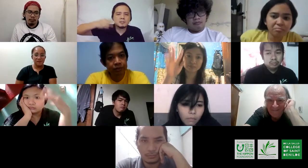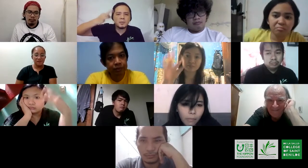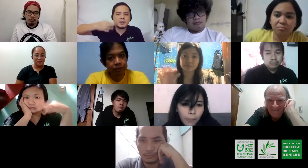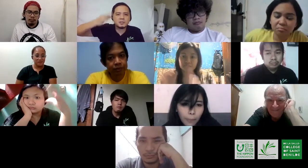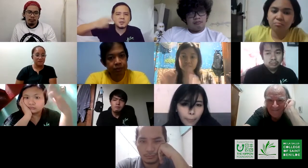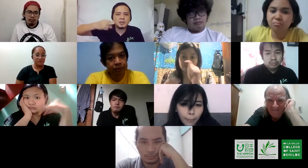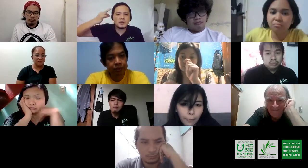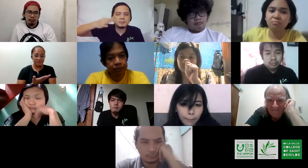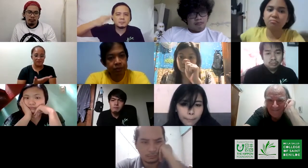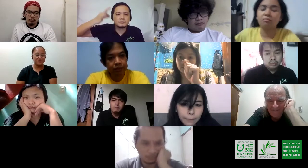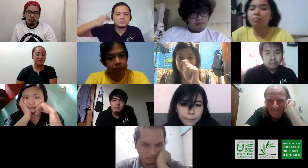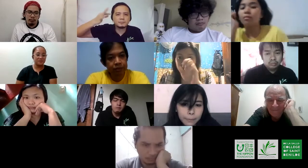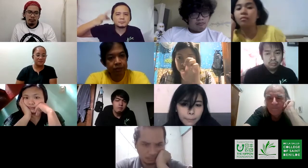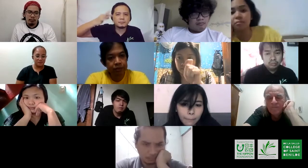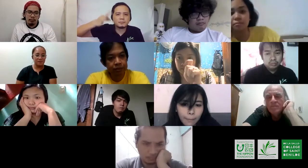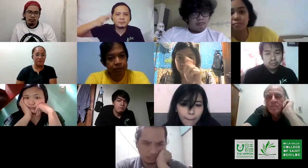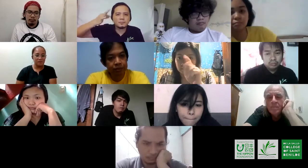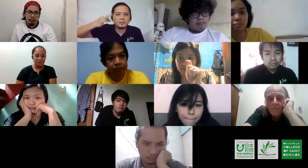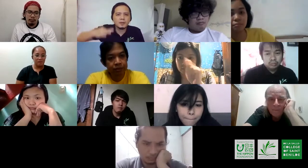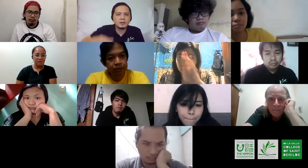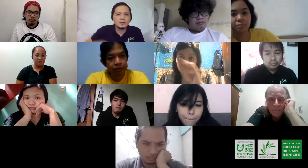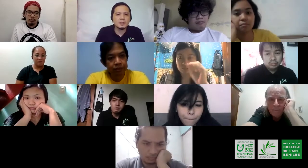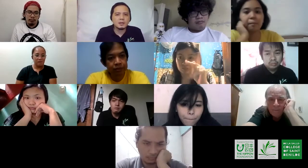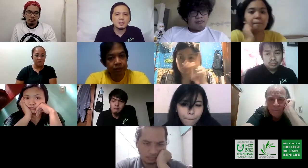This is Meng speaking. Mm-hmm.